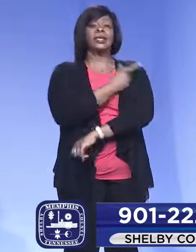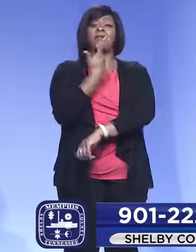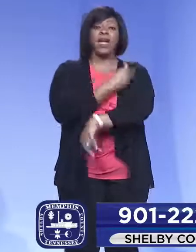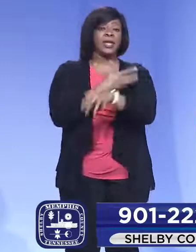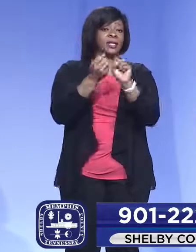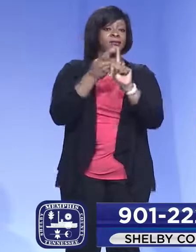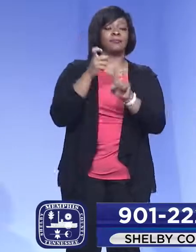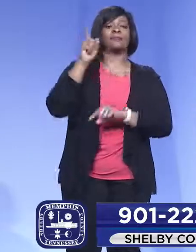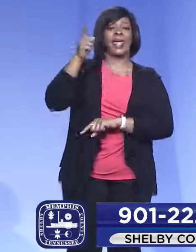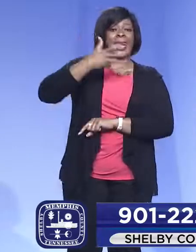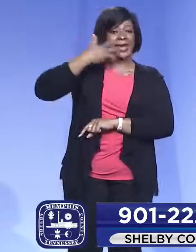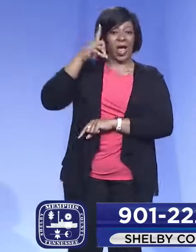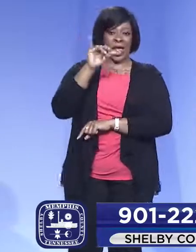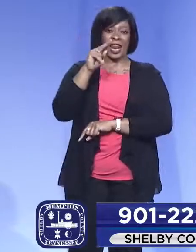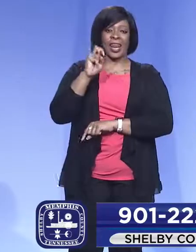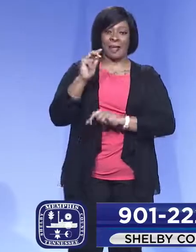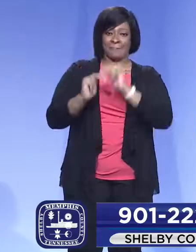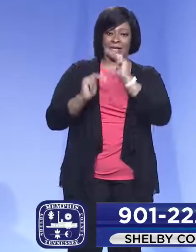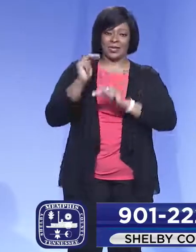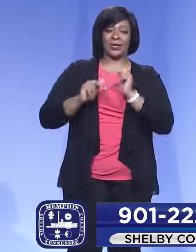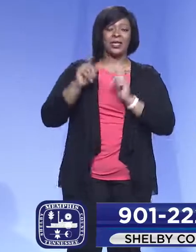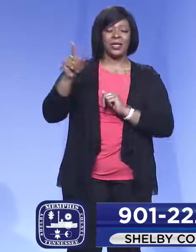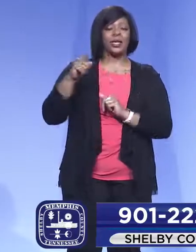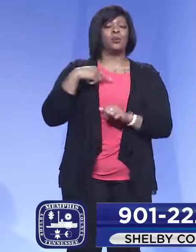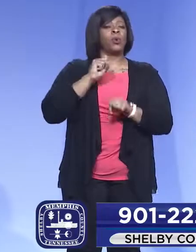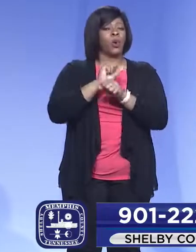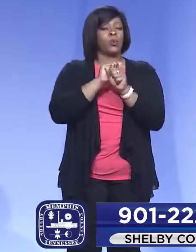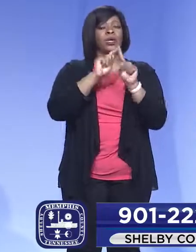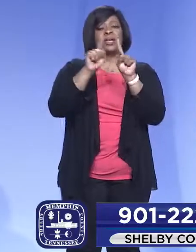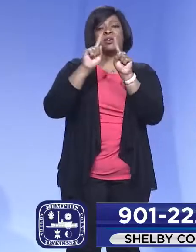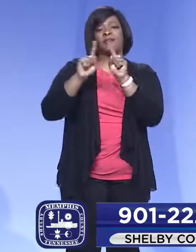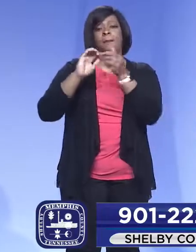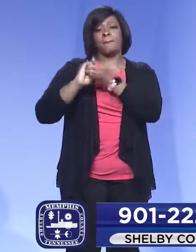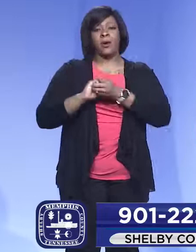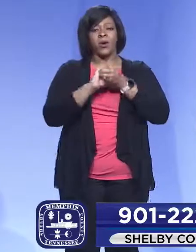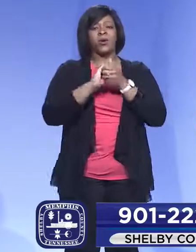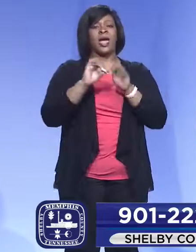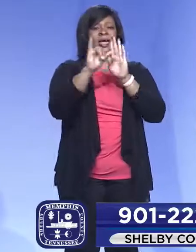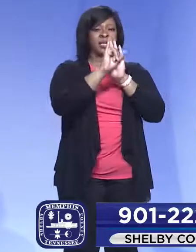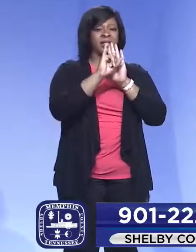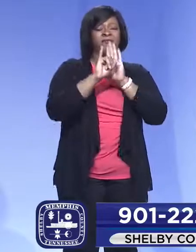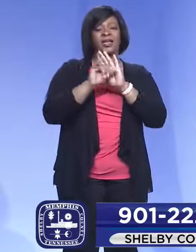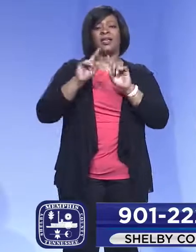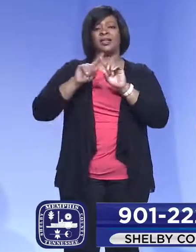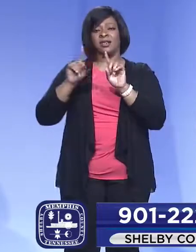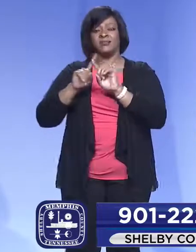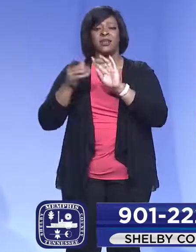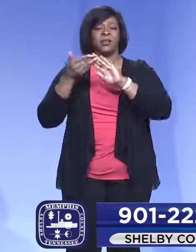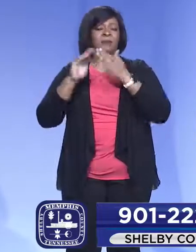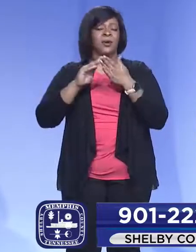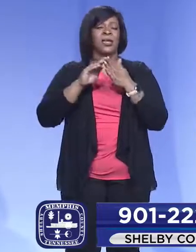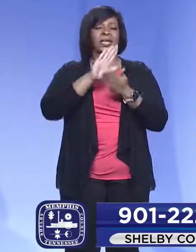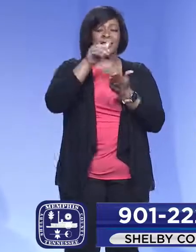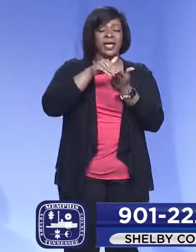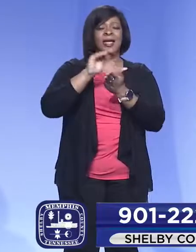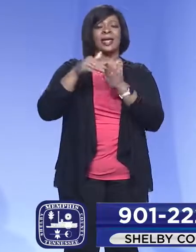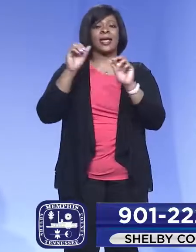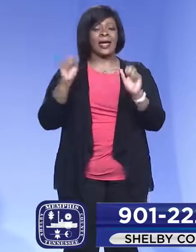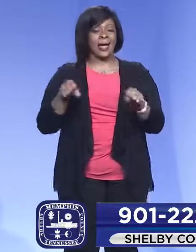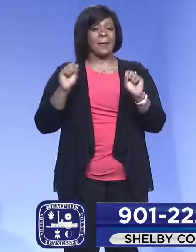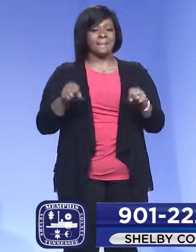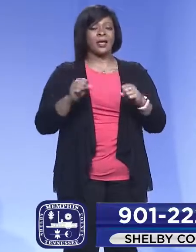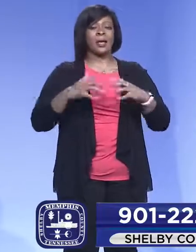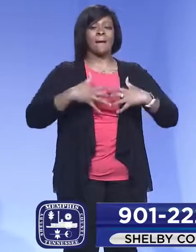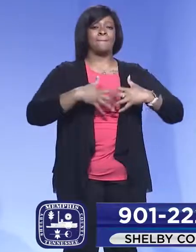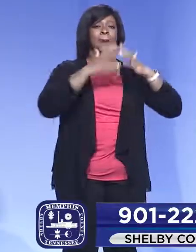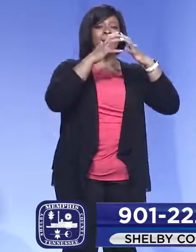We are also working with a variety of partners to identify various community sites to be able to do